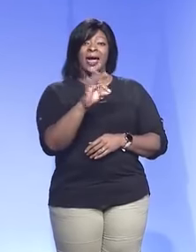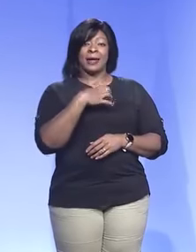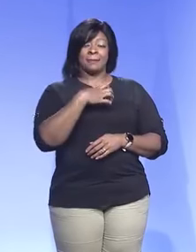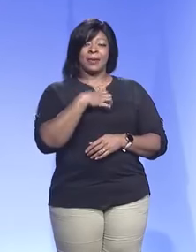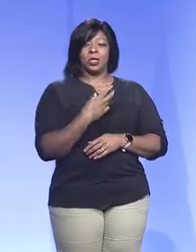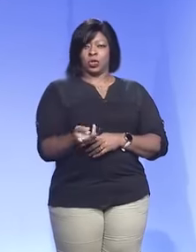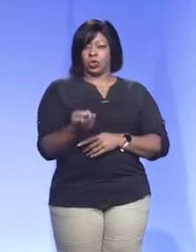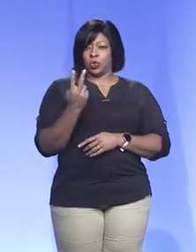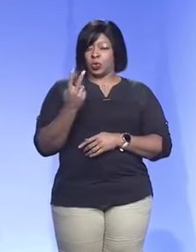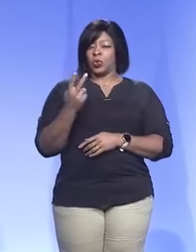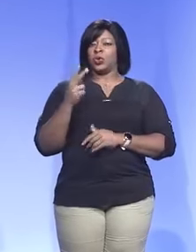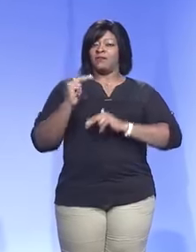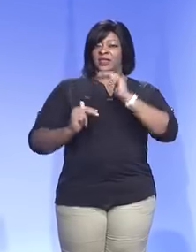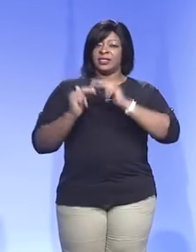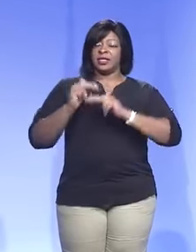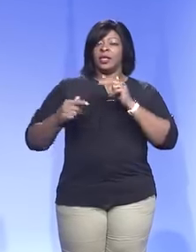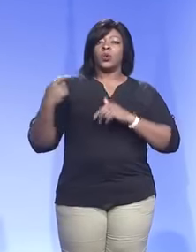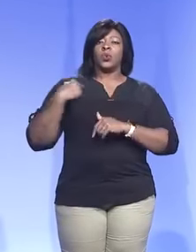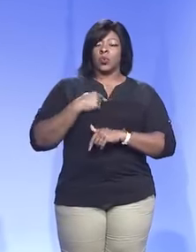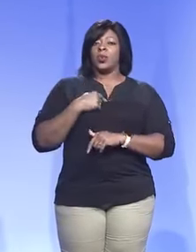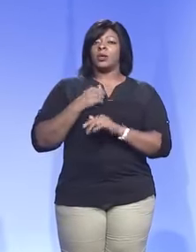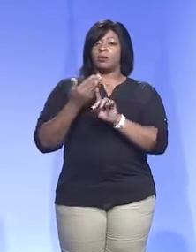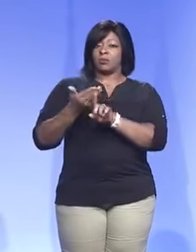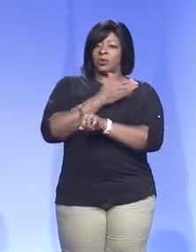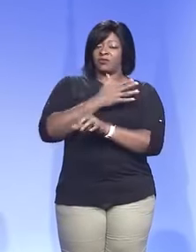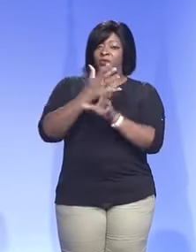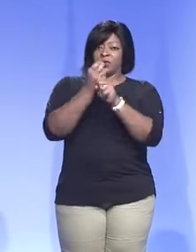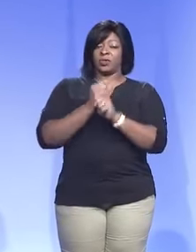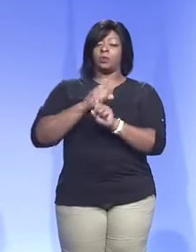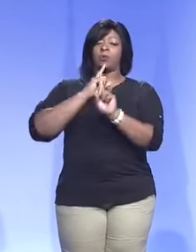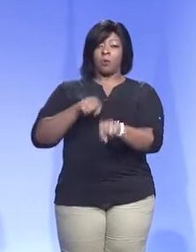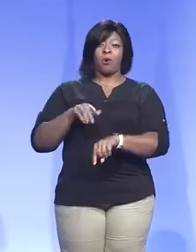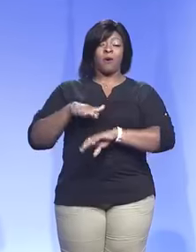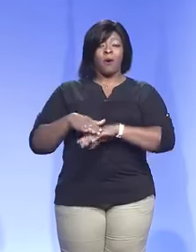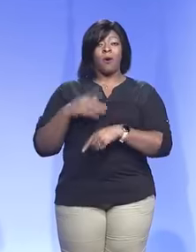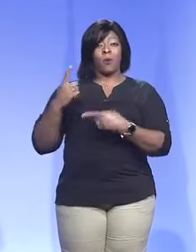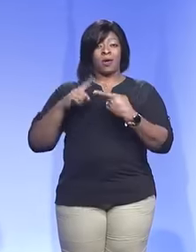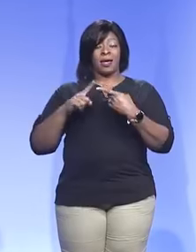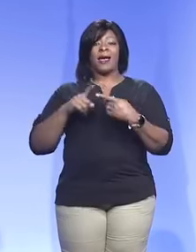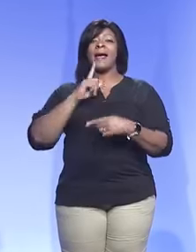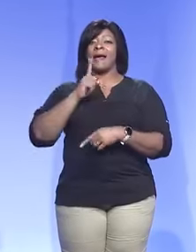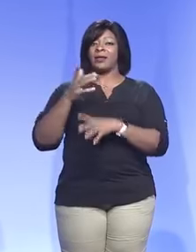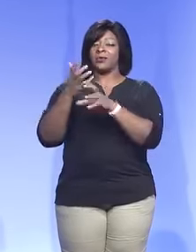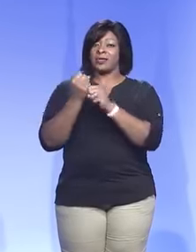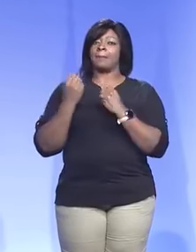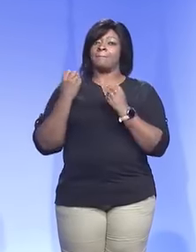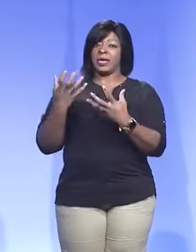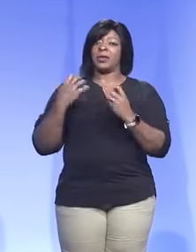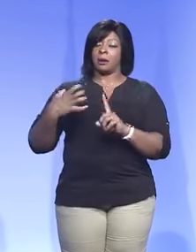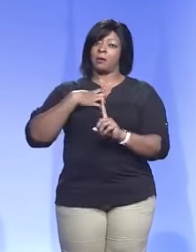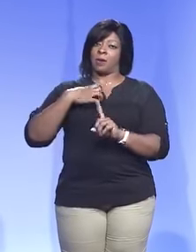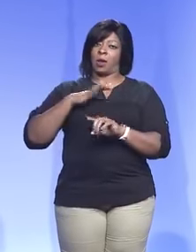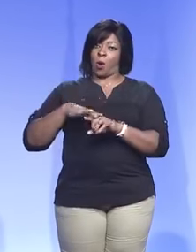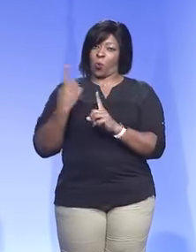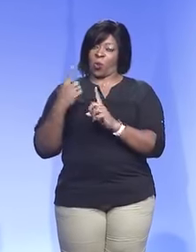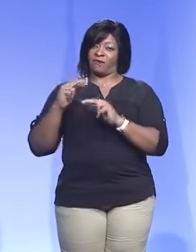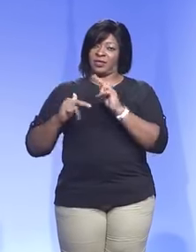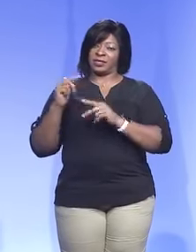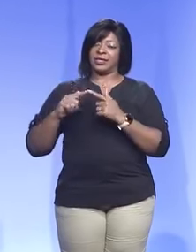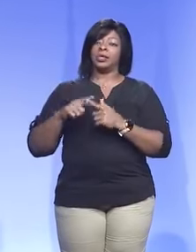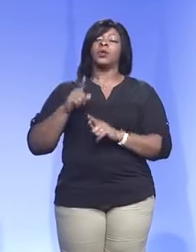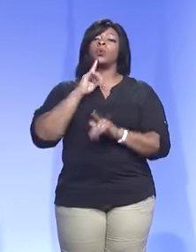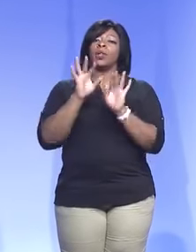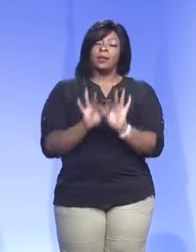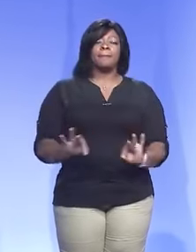were facilities that we previously received reports on, and one of those I've actually received multiple reports. So it's